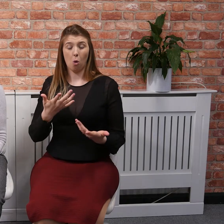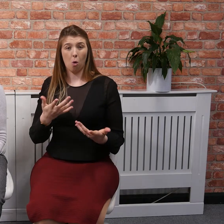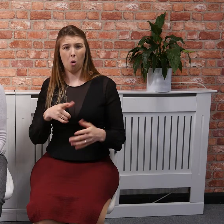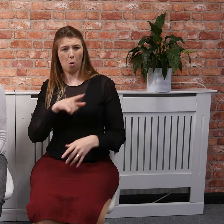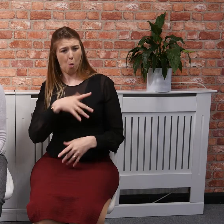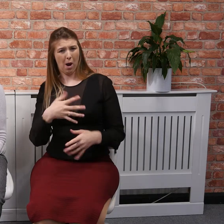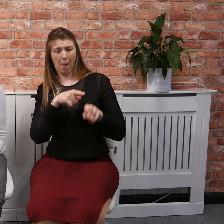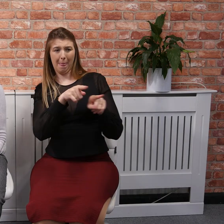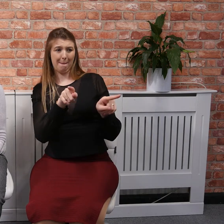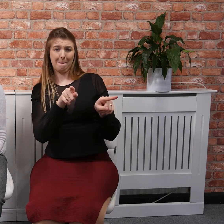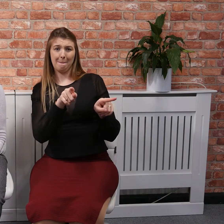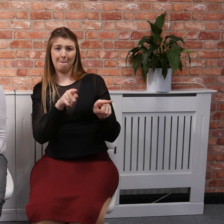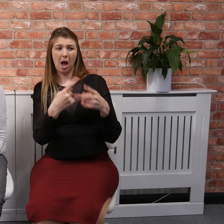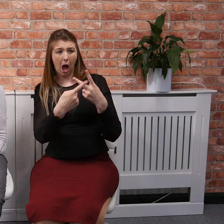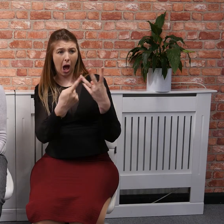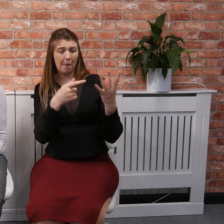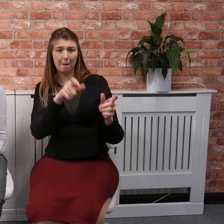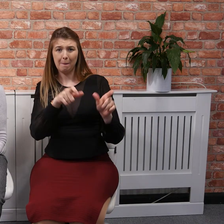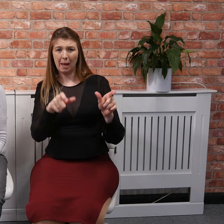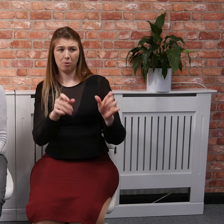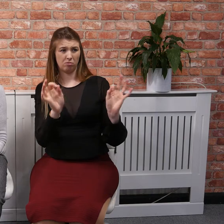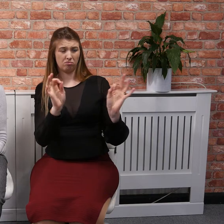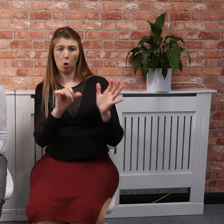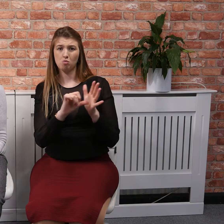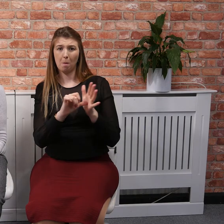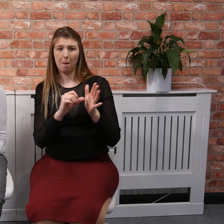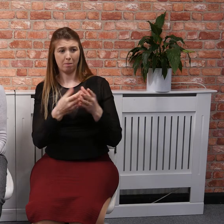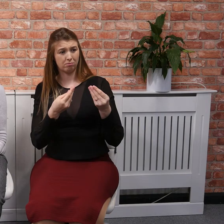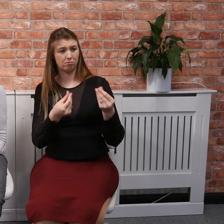people? How come other people don't seem to have any problems?